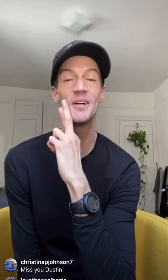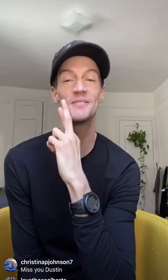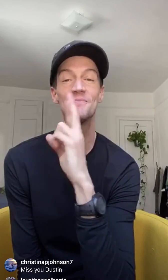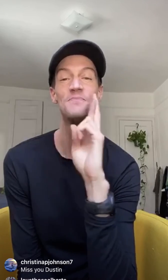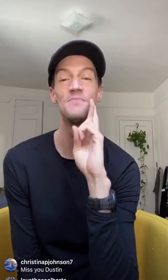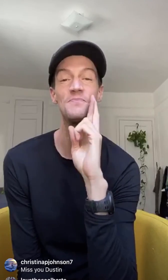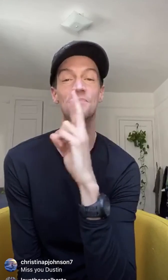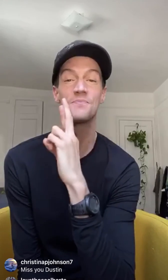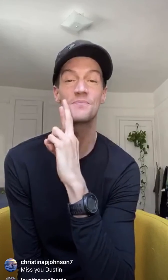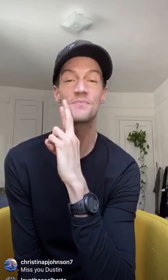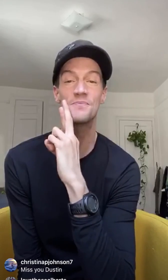awesome.